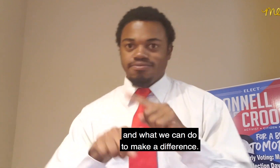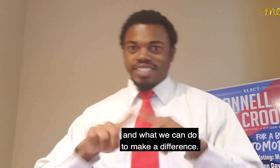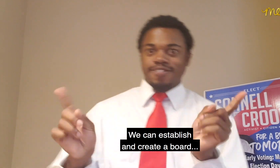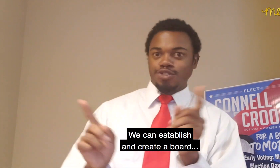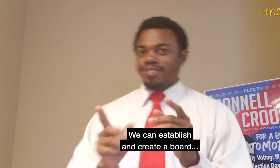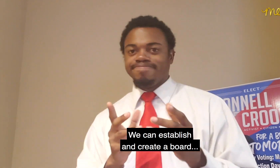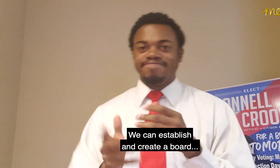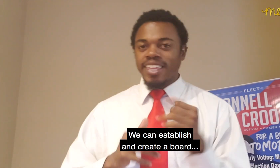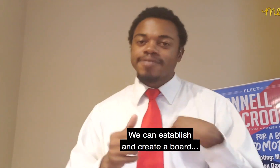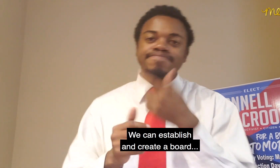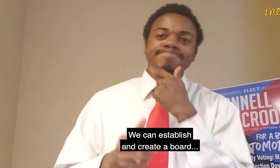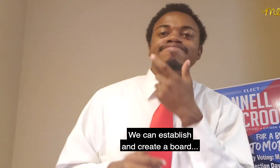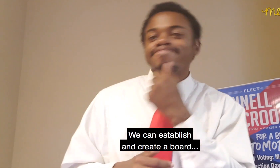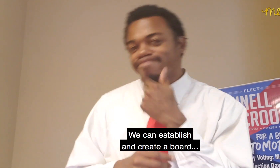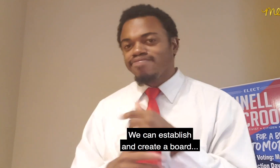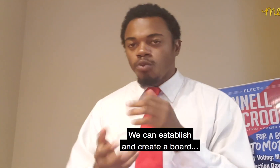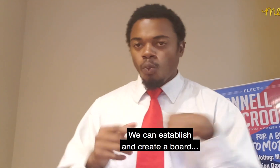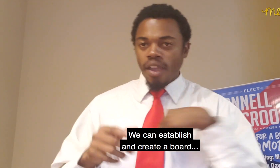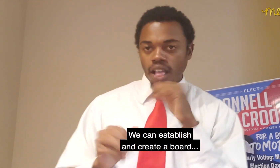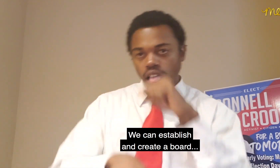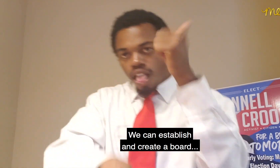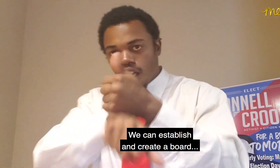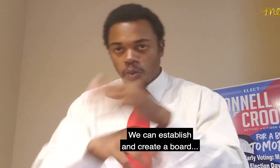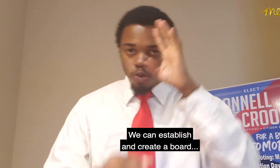make a difference. We can establish and create a board